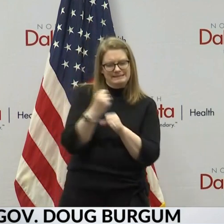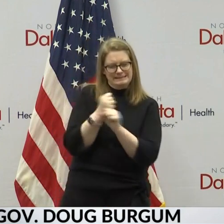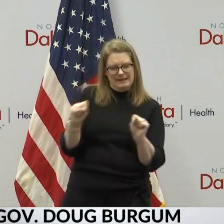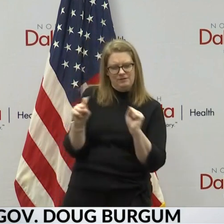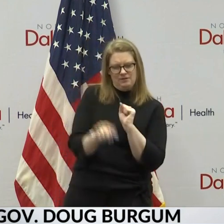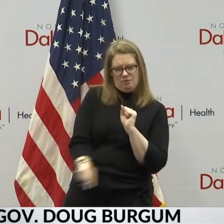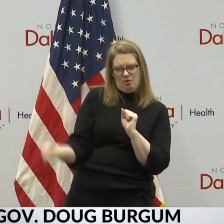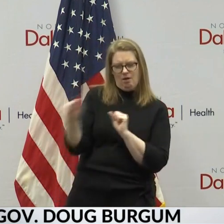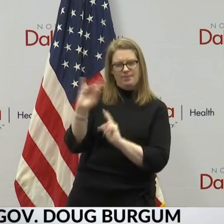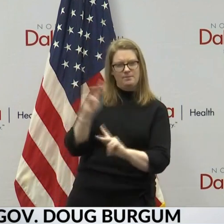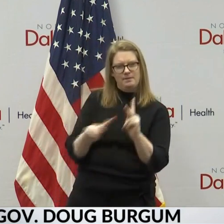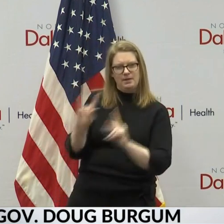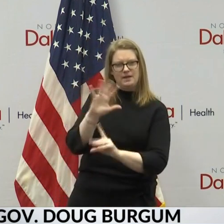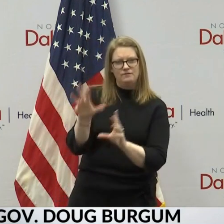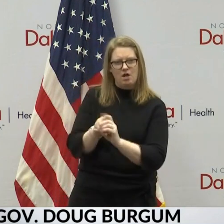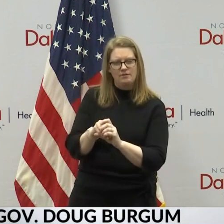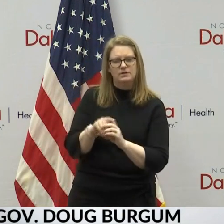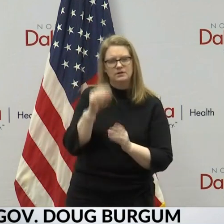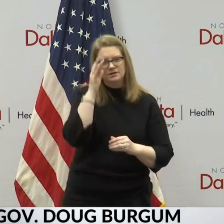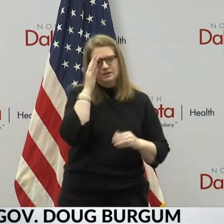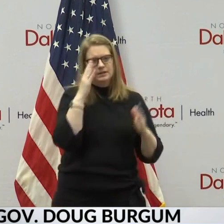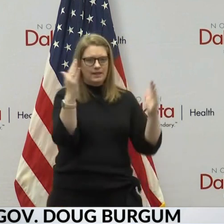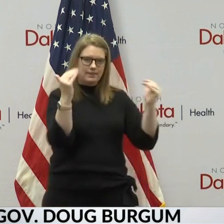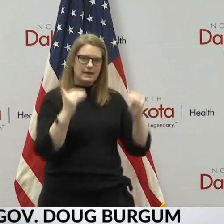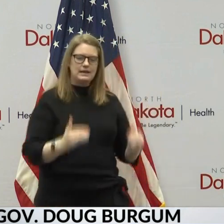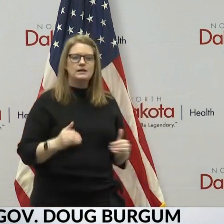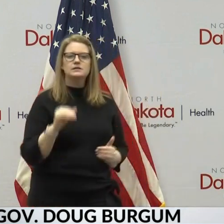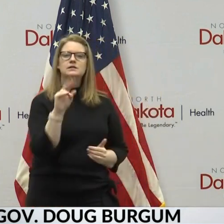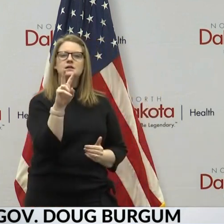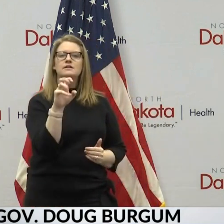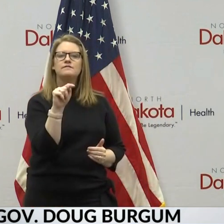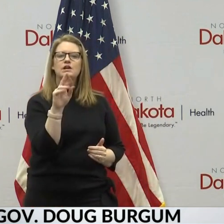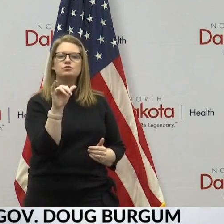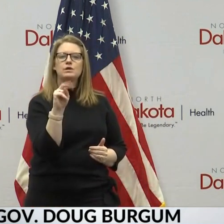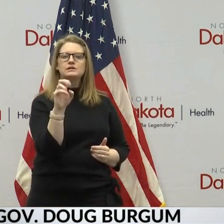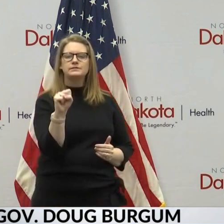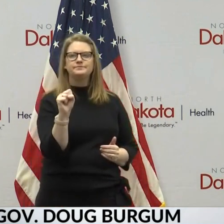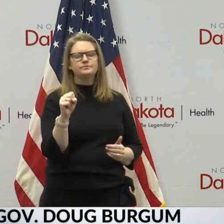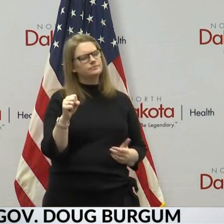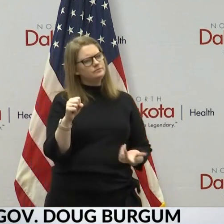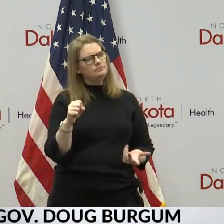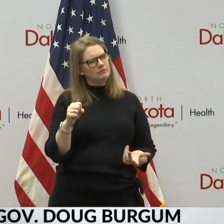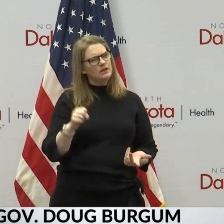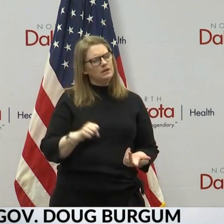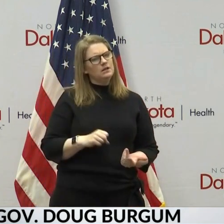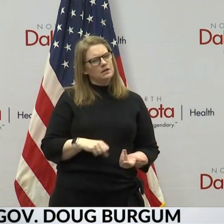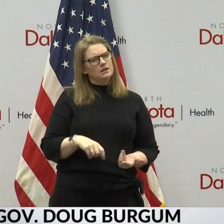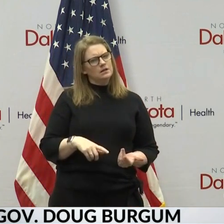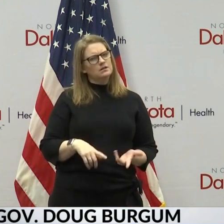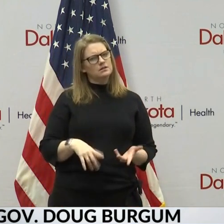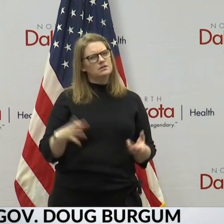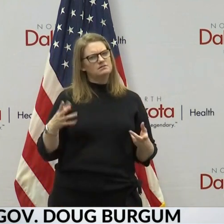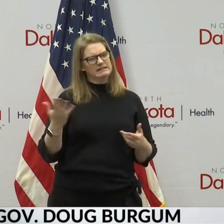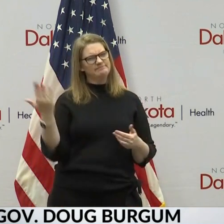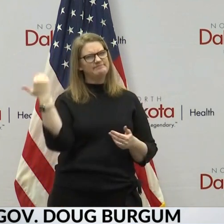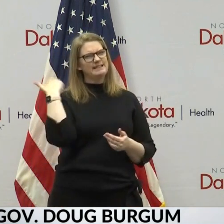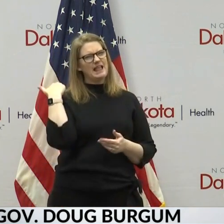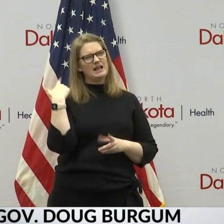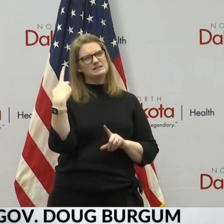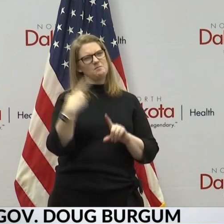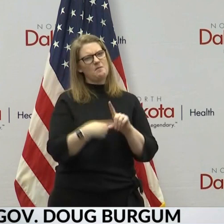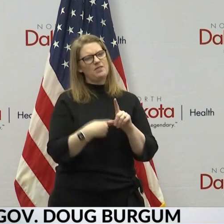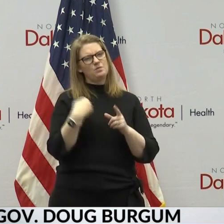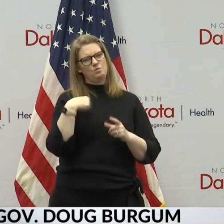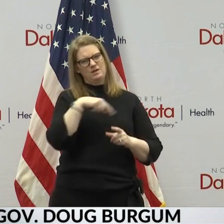residents. Next topic is veterans. Is something we've been thinking about a lot during this last month of